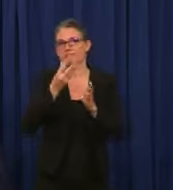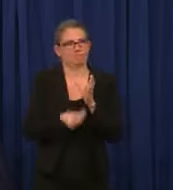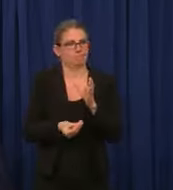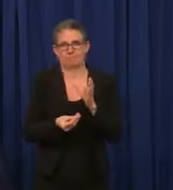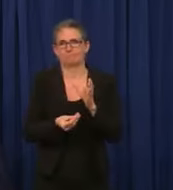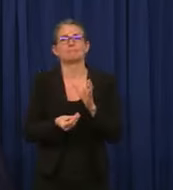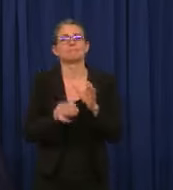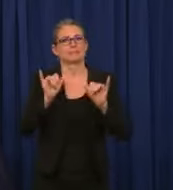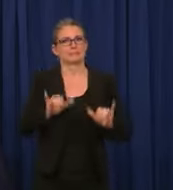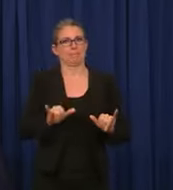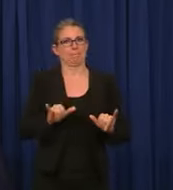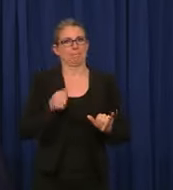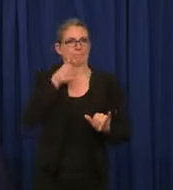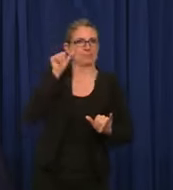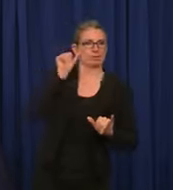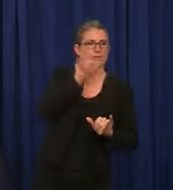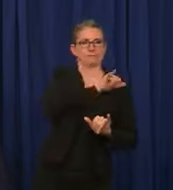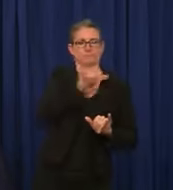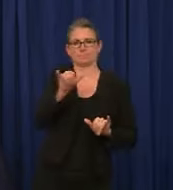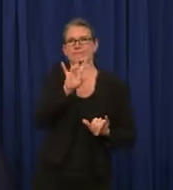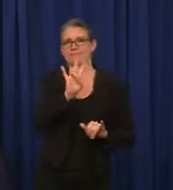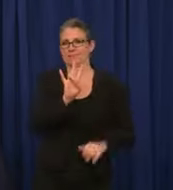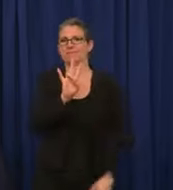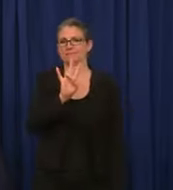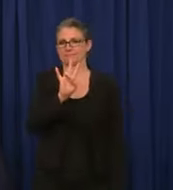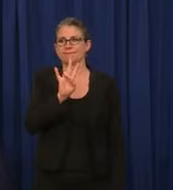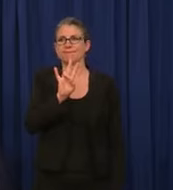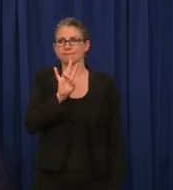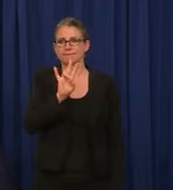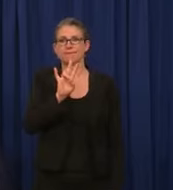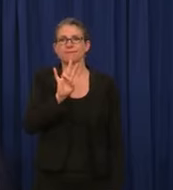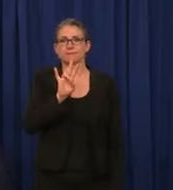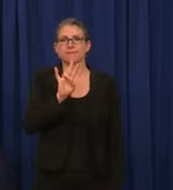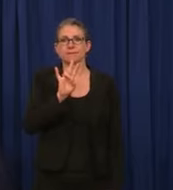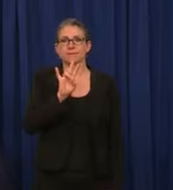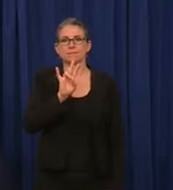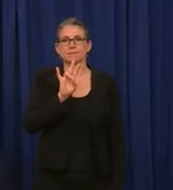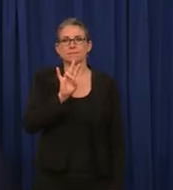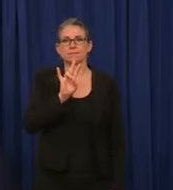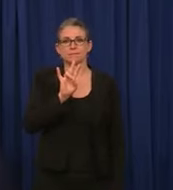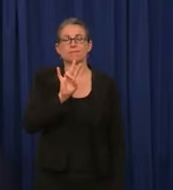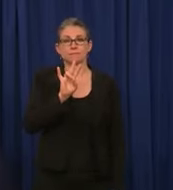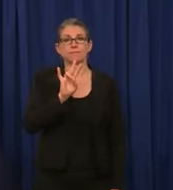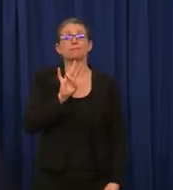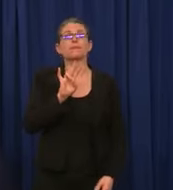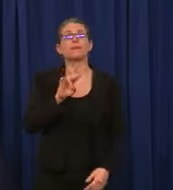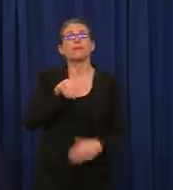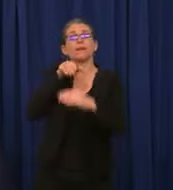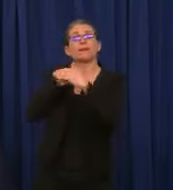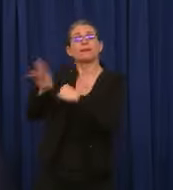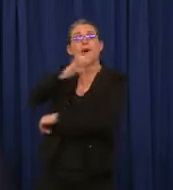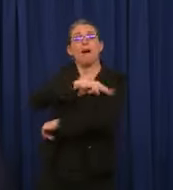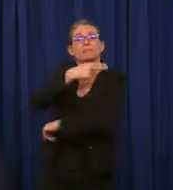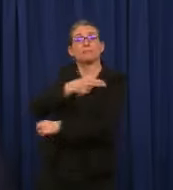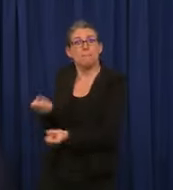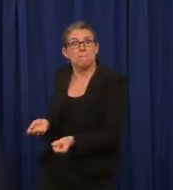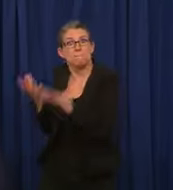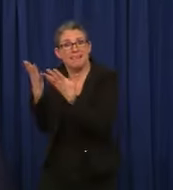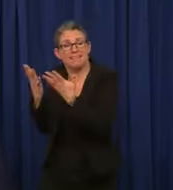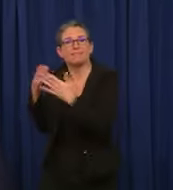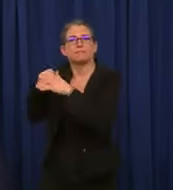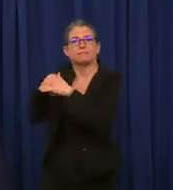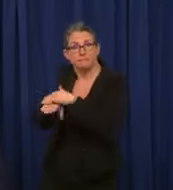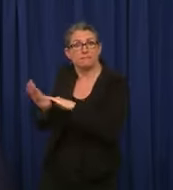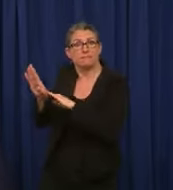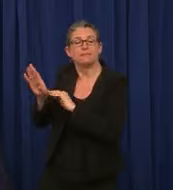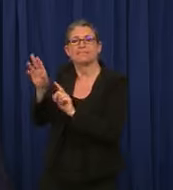7. In total, 68 individuals have been hospitalized at some point